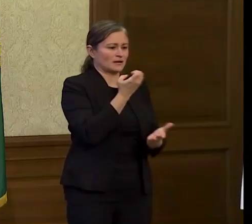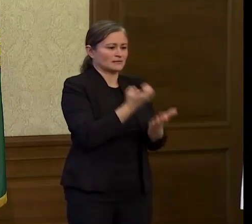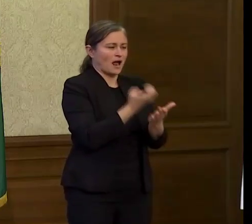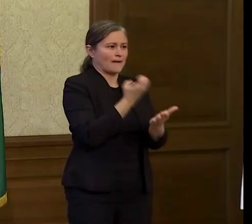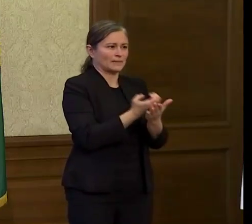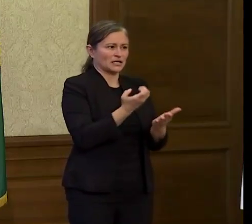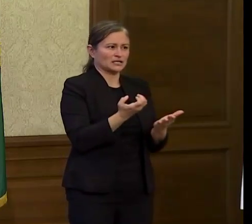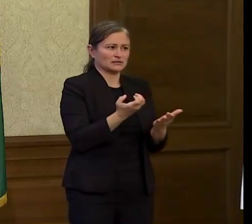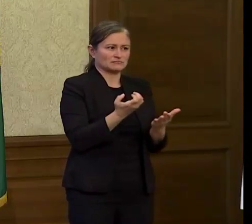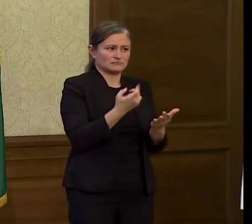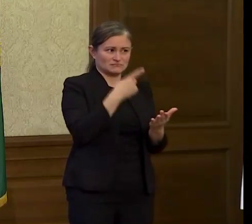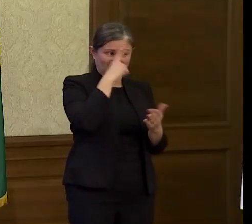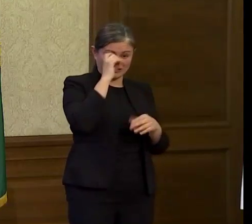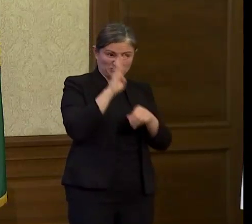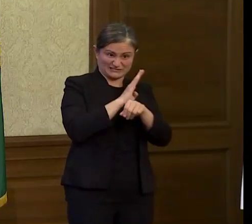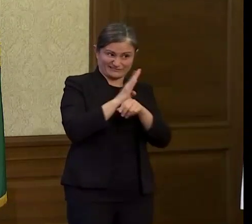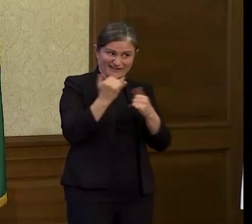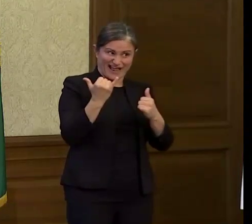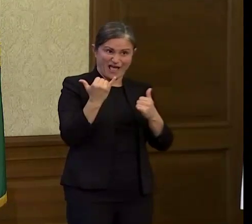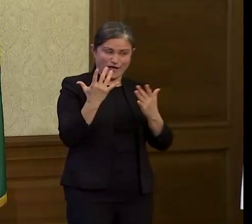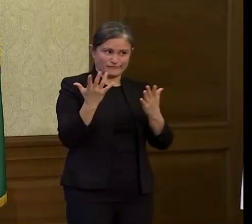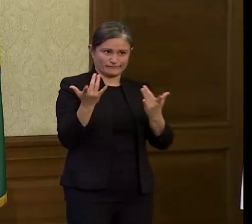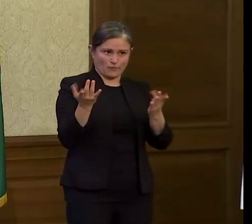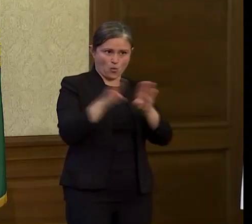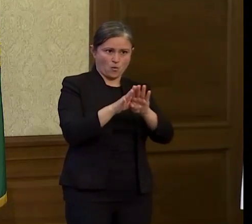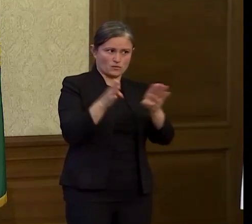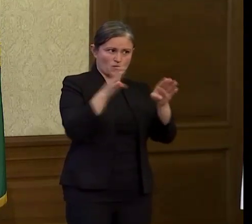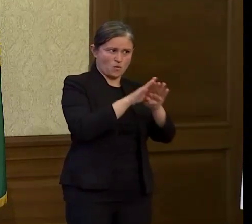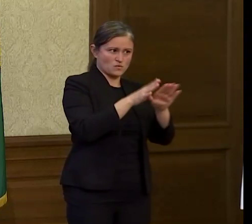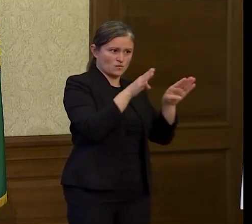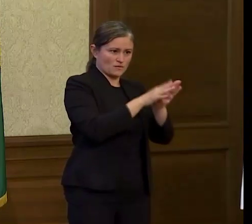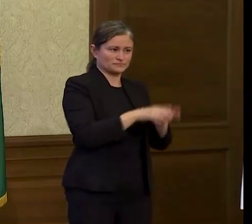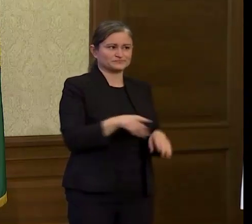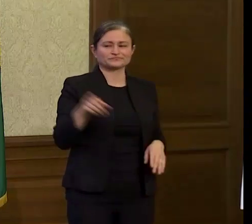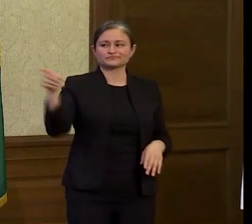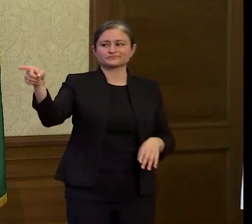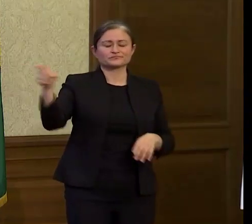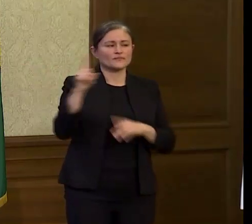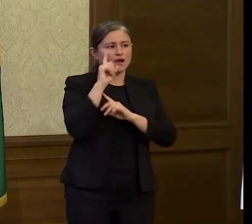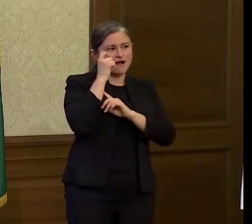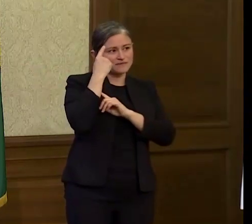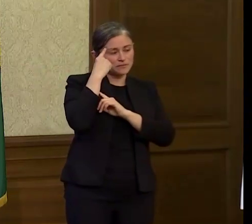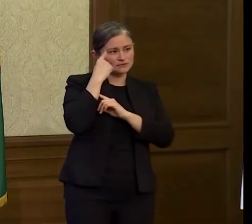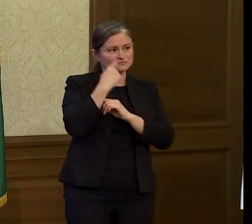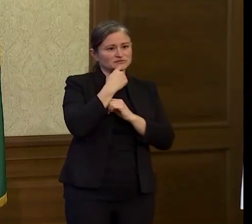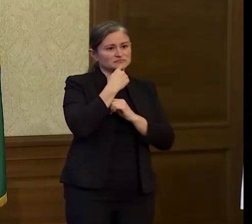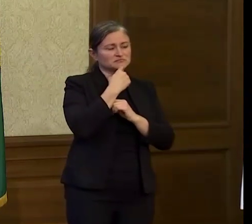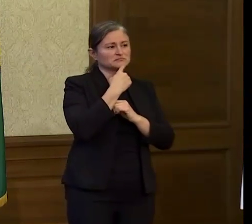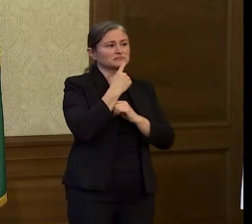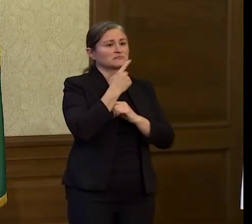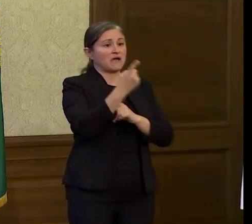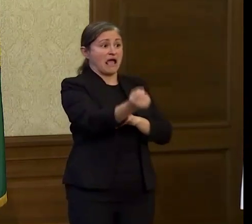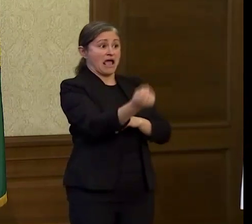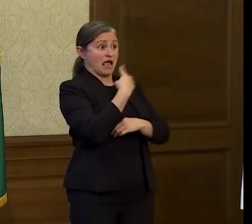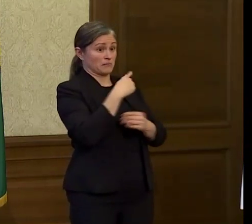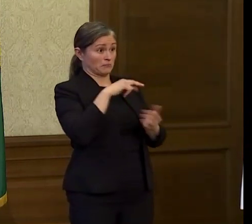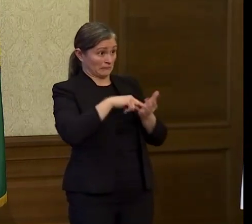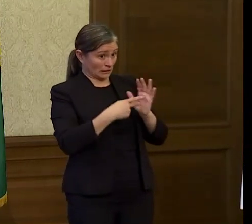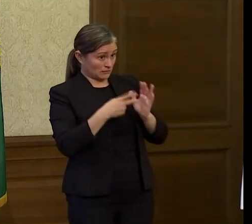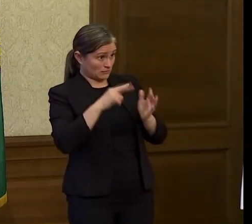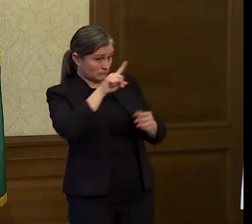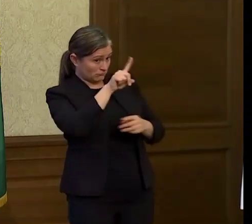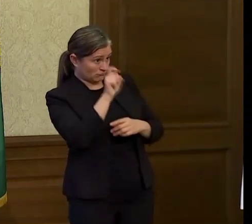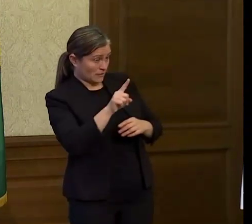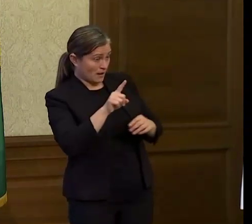closures? Yeah, the first question is it possible that this order would be extended further? Yes, that is possible. We are